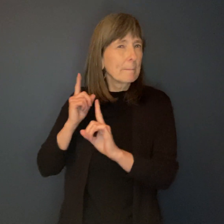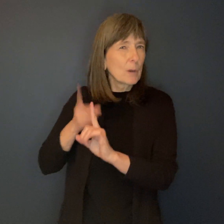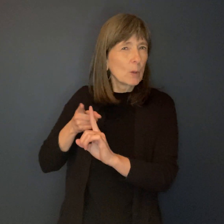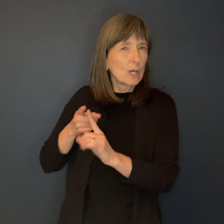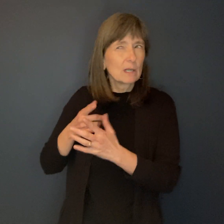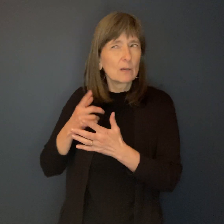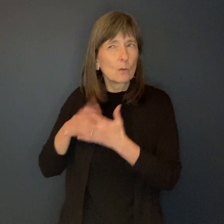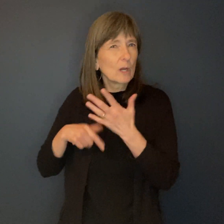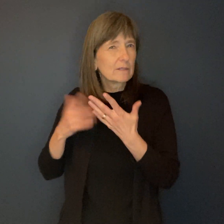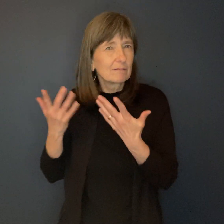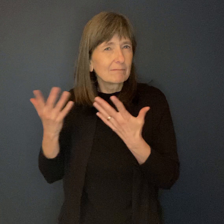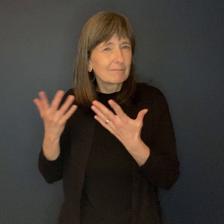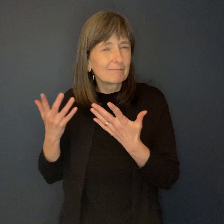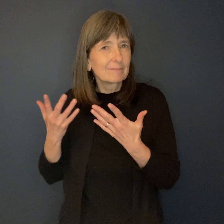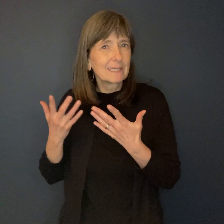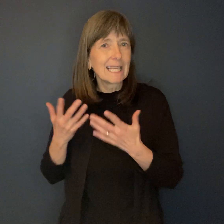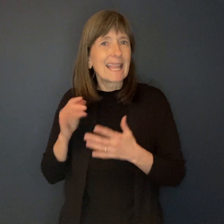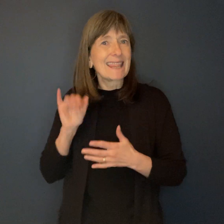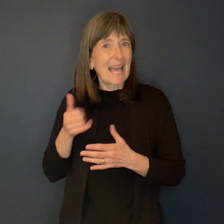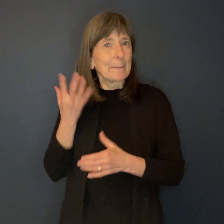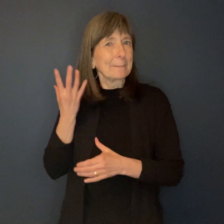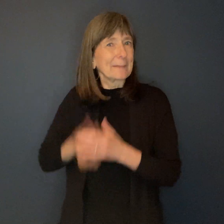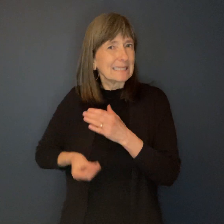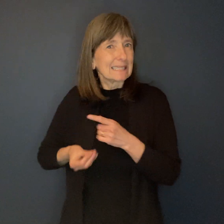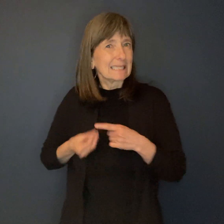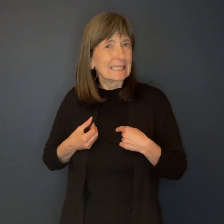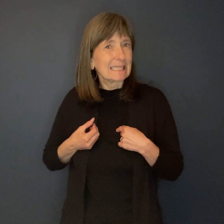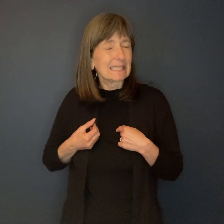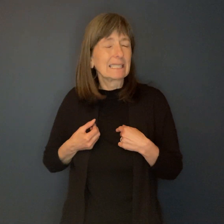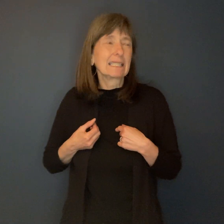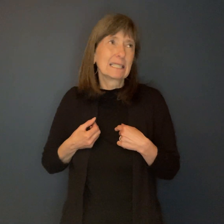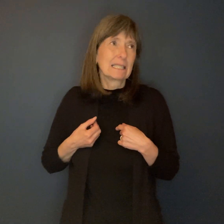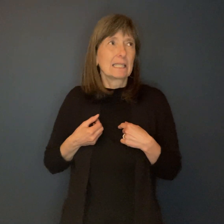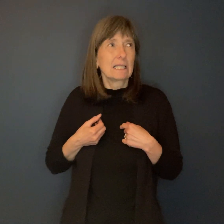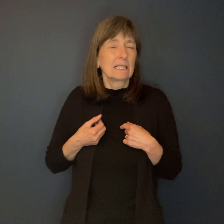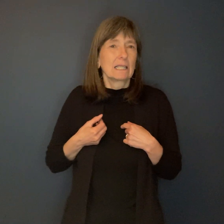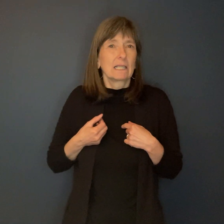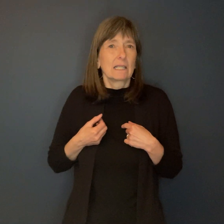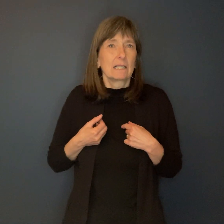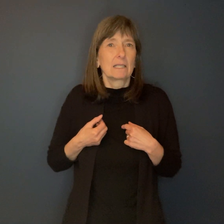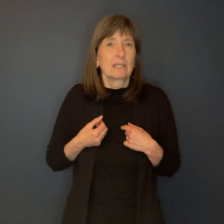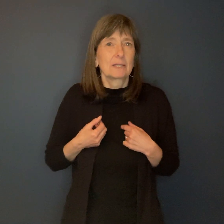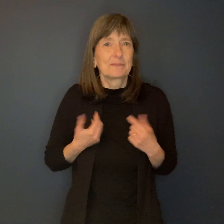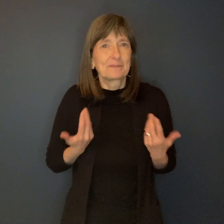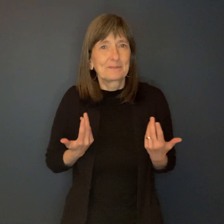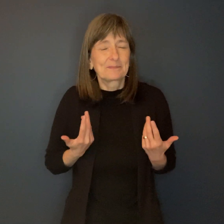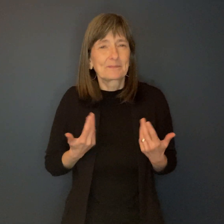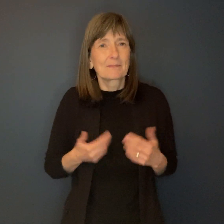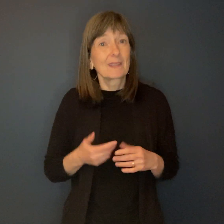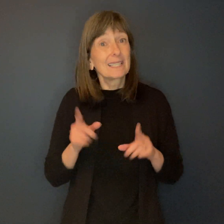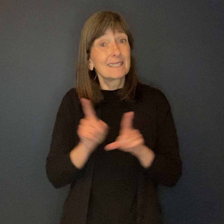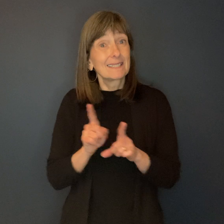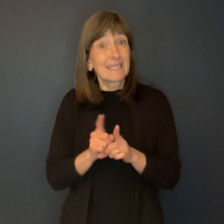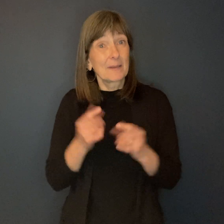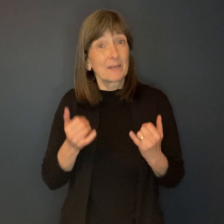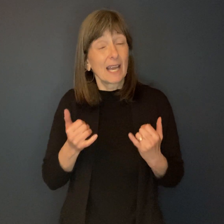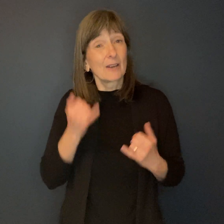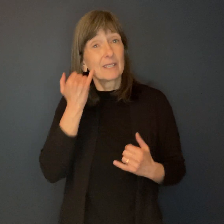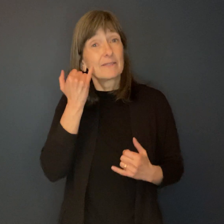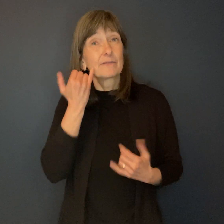trying to do here. That's what we were kind of saying was as well, if you take Northern Telecom, if you take